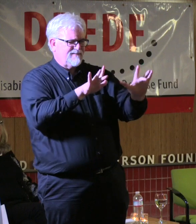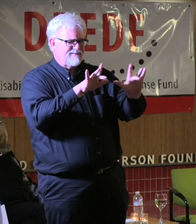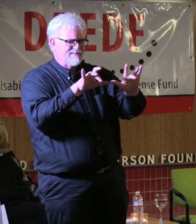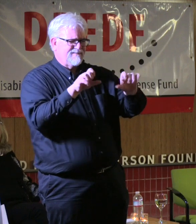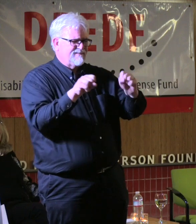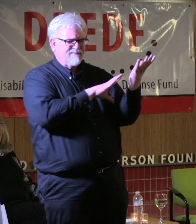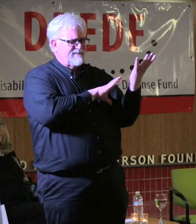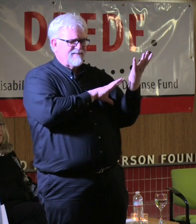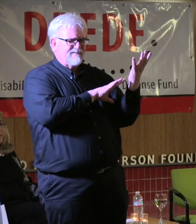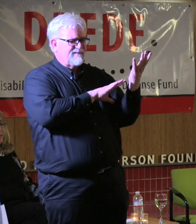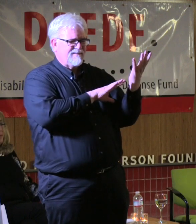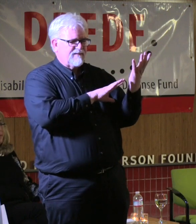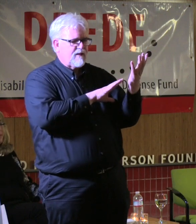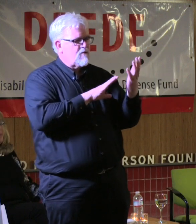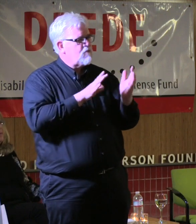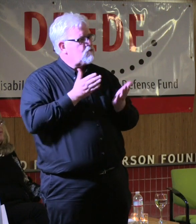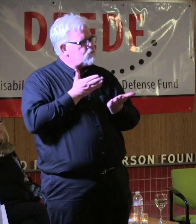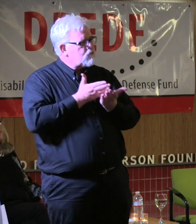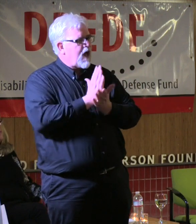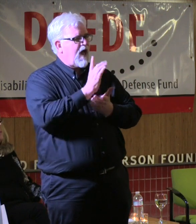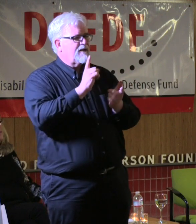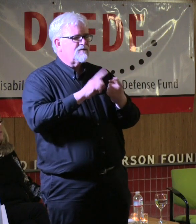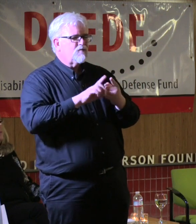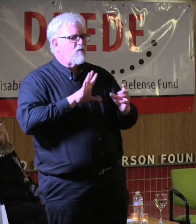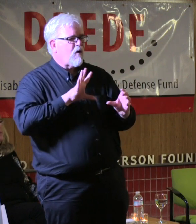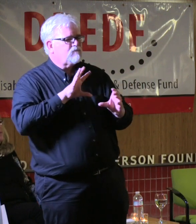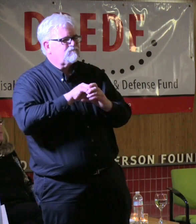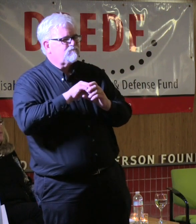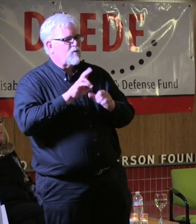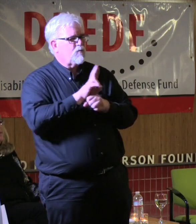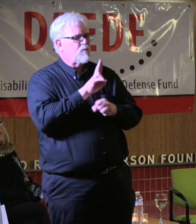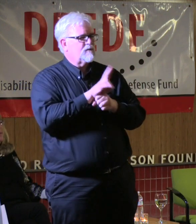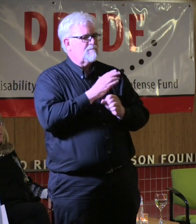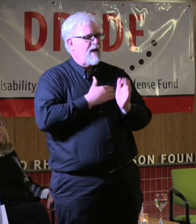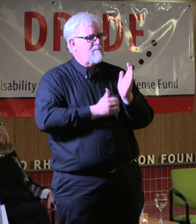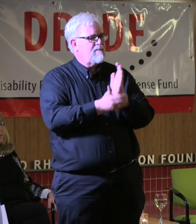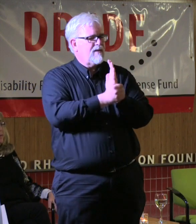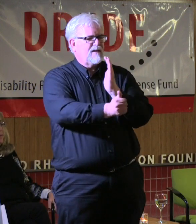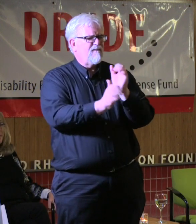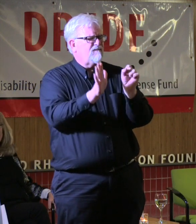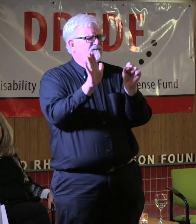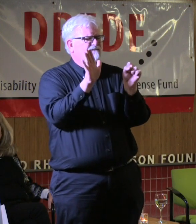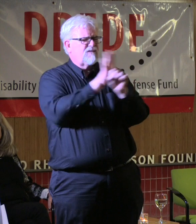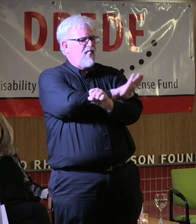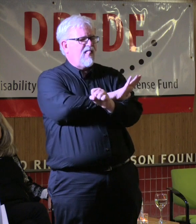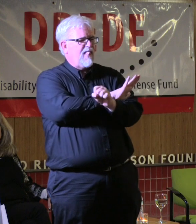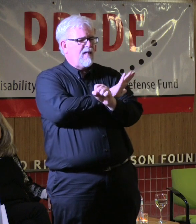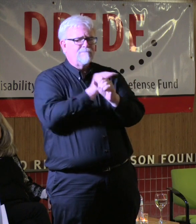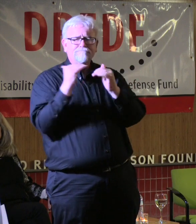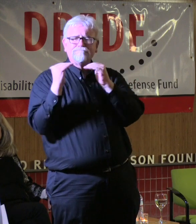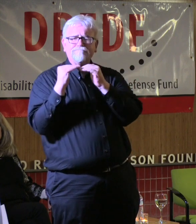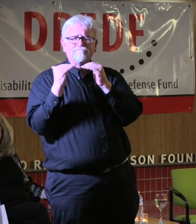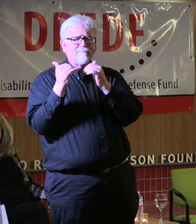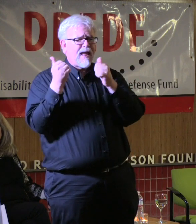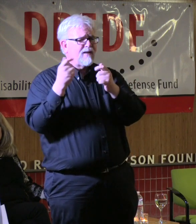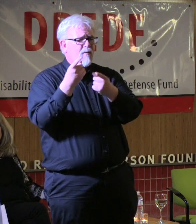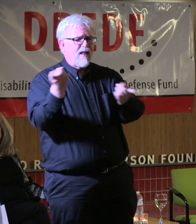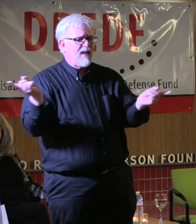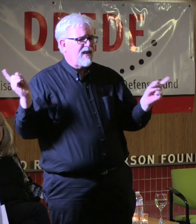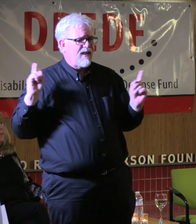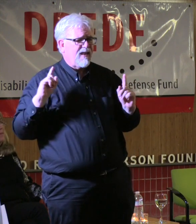right to engage our abilities to the fullest extent possible, just like anybody else.